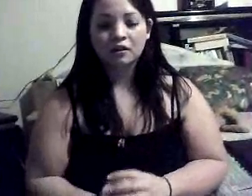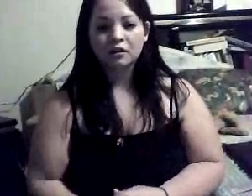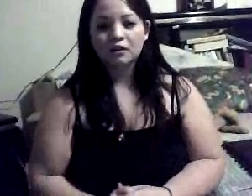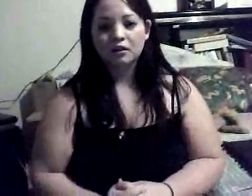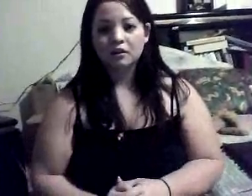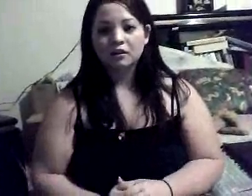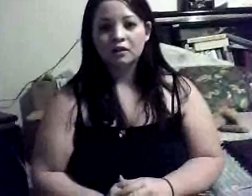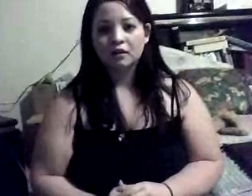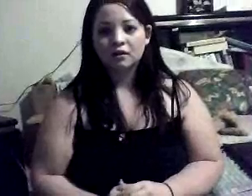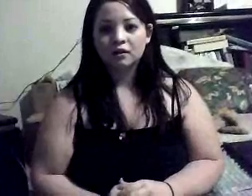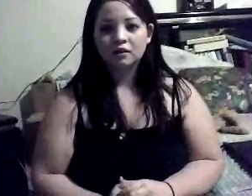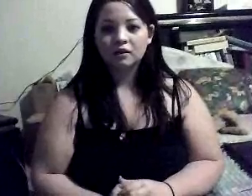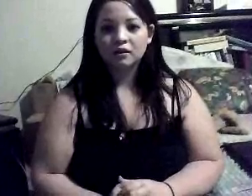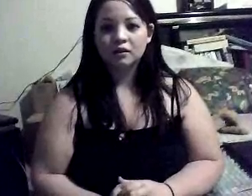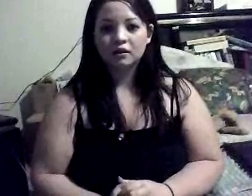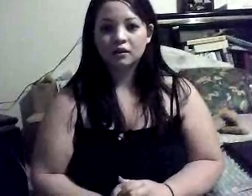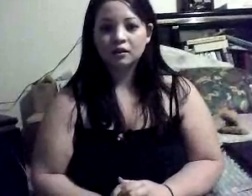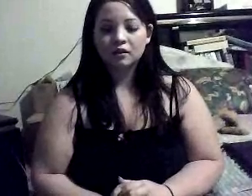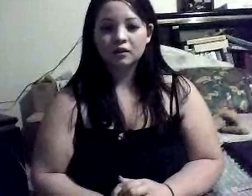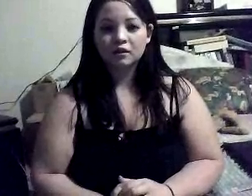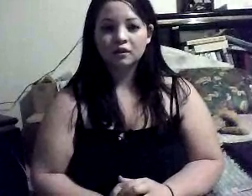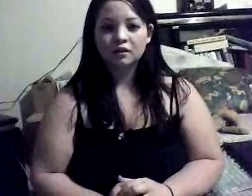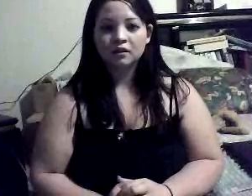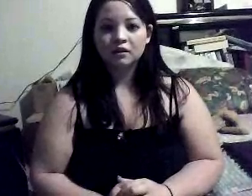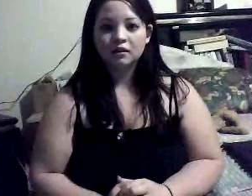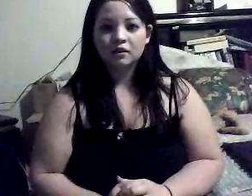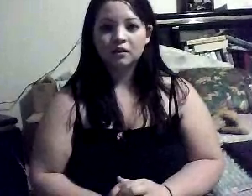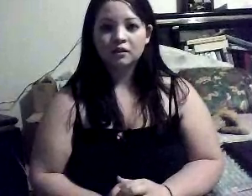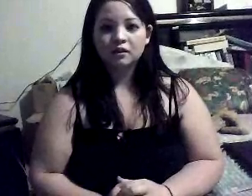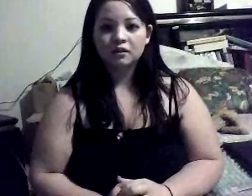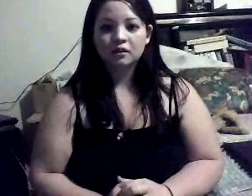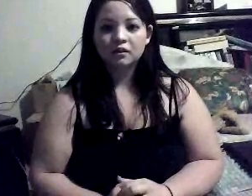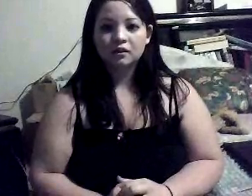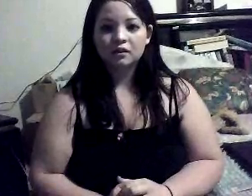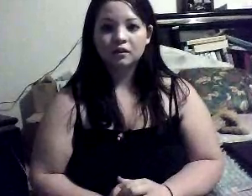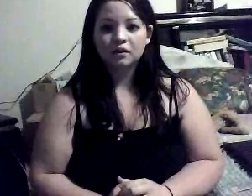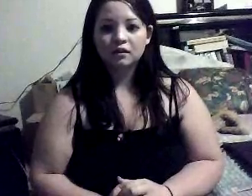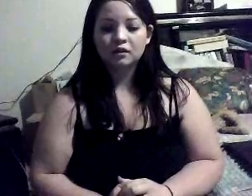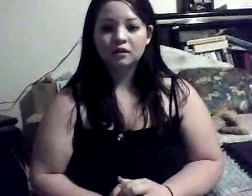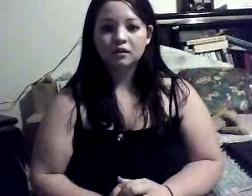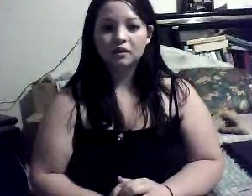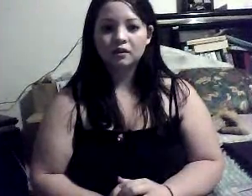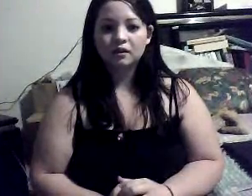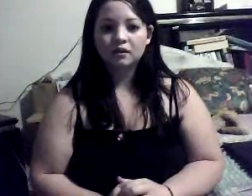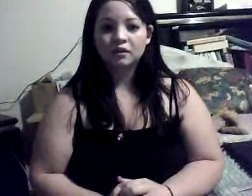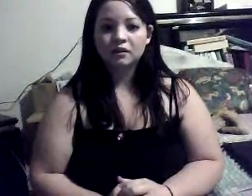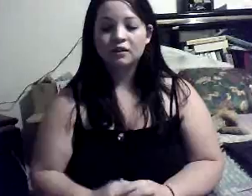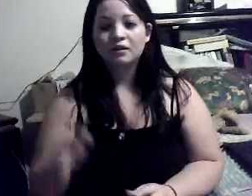my name is Janet Perkin, and I'm going to tell you about my hobby, which is antique collecting.